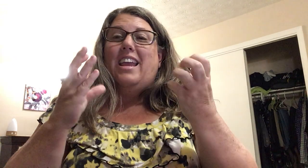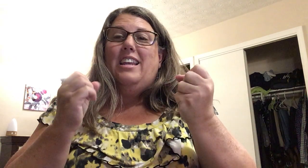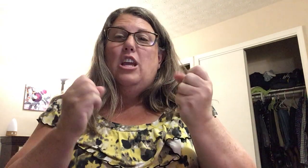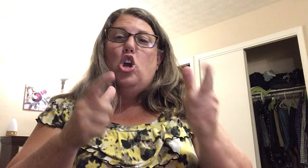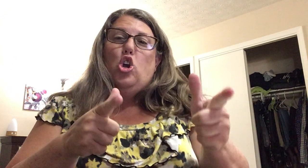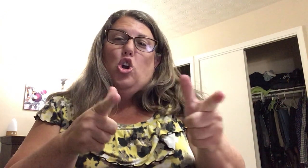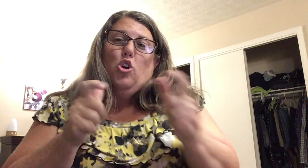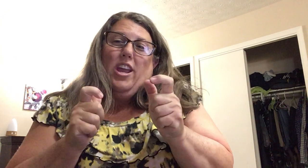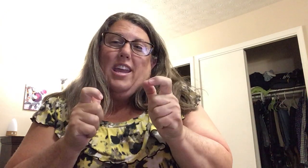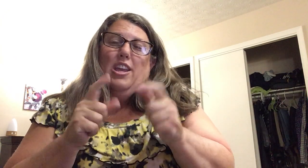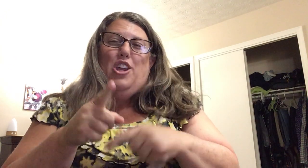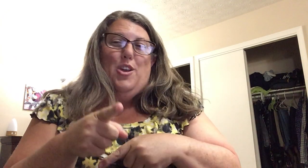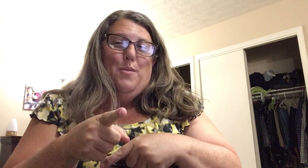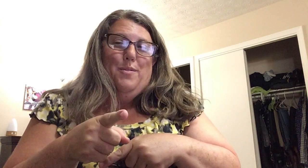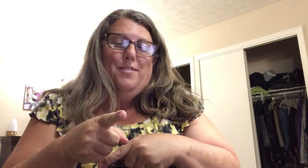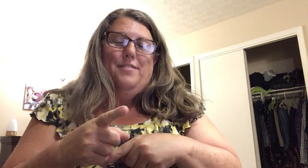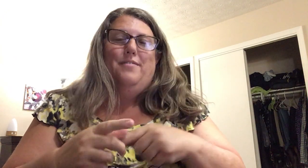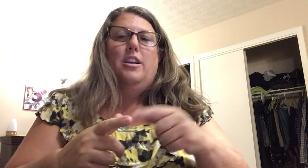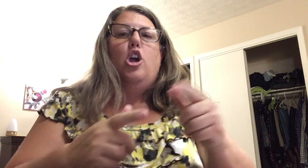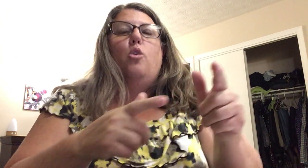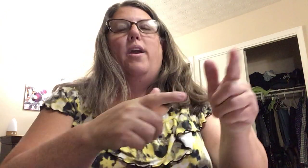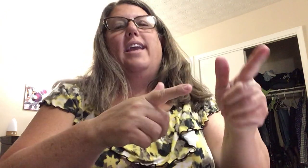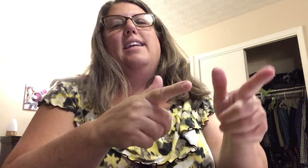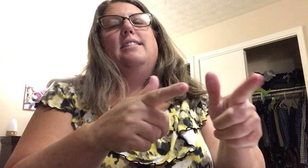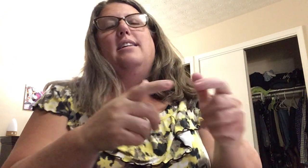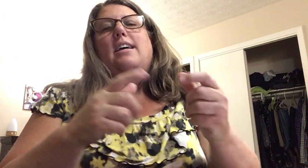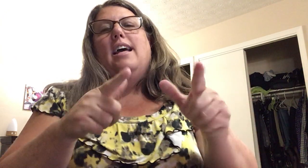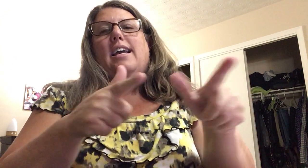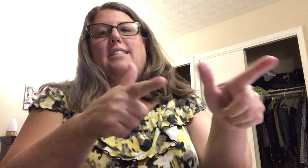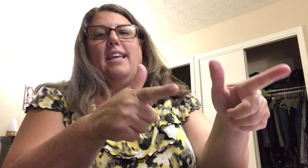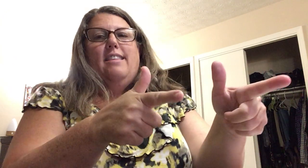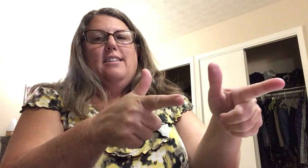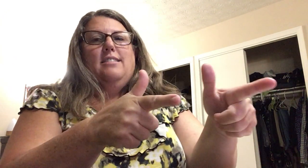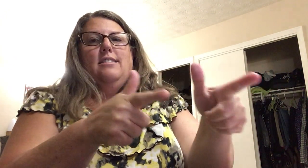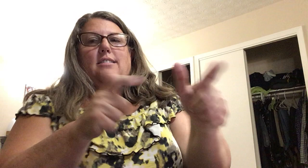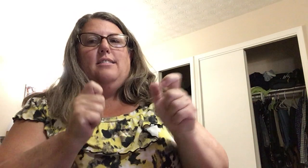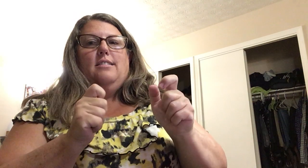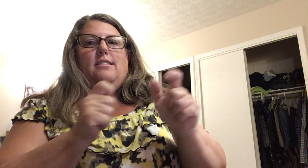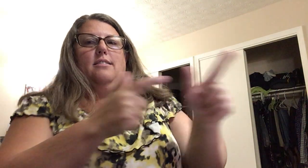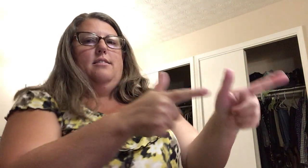Sign, quick, you. Quick, it's like this.